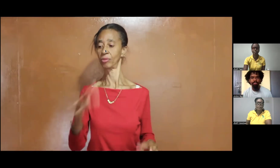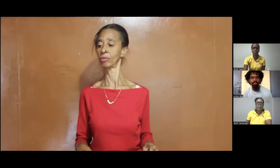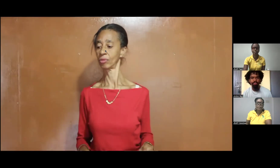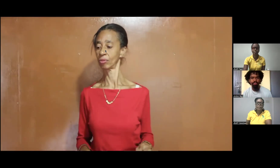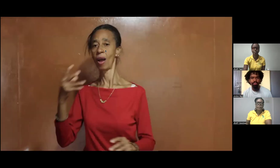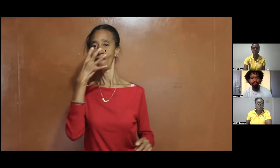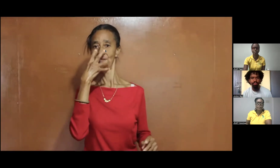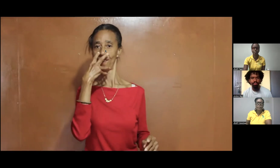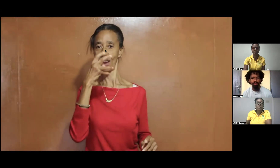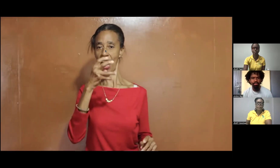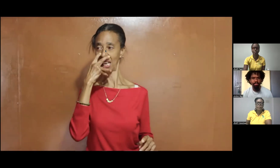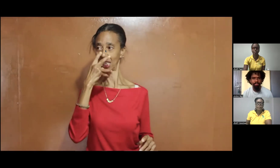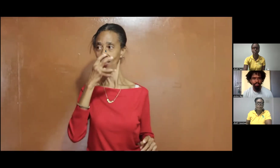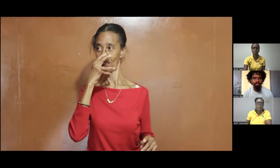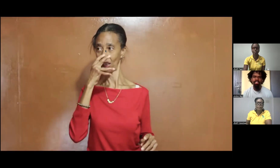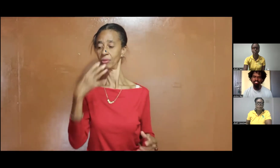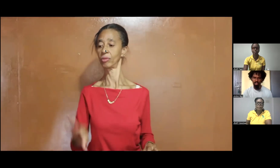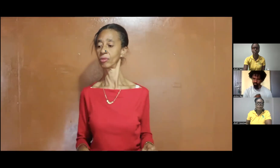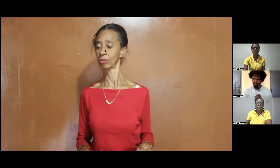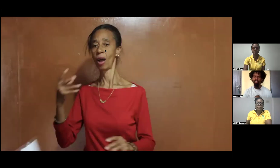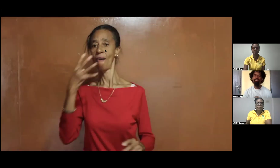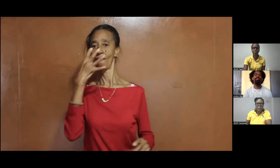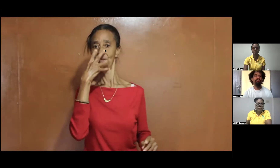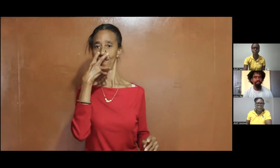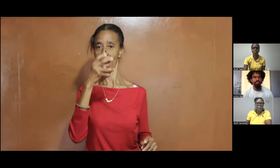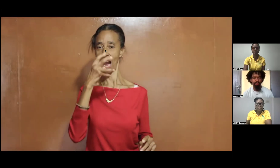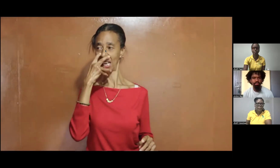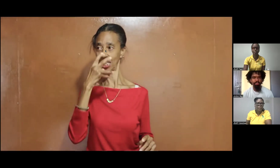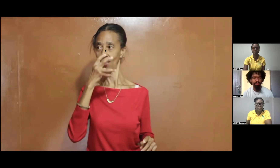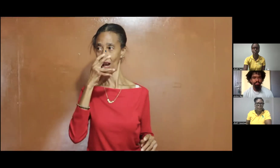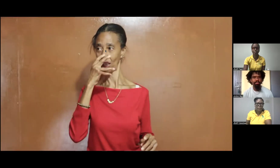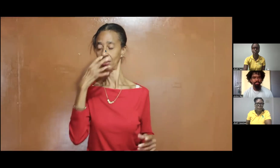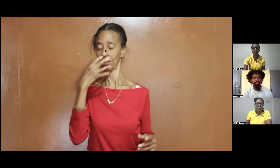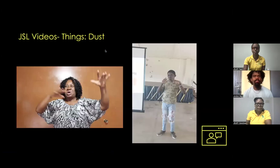Vex. All of these are vex.